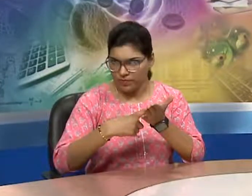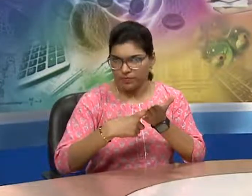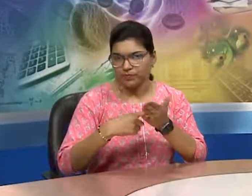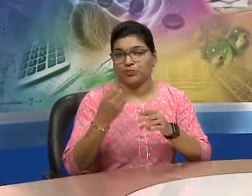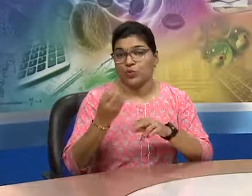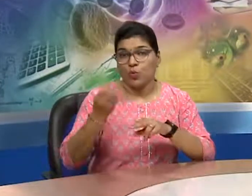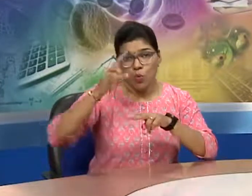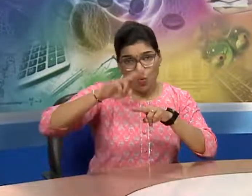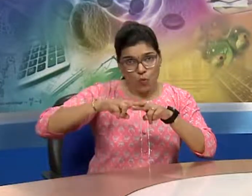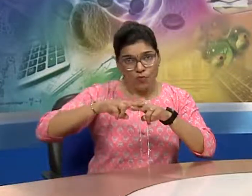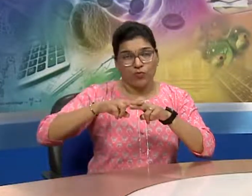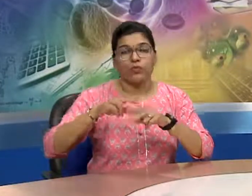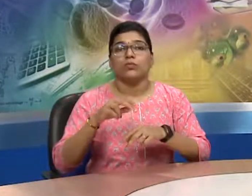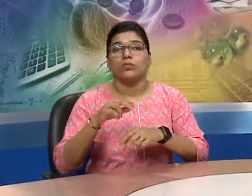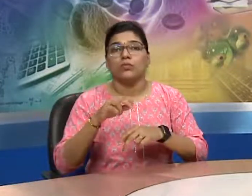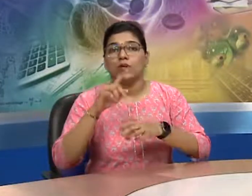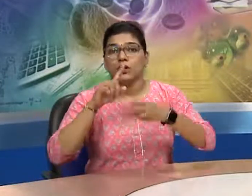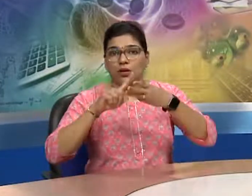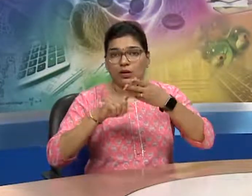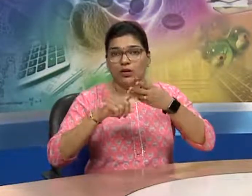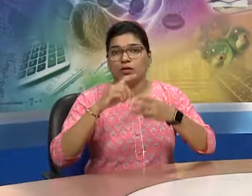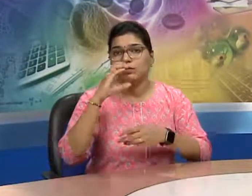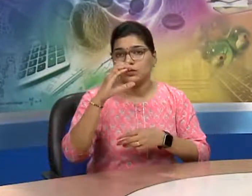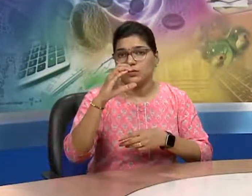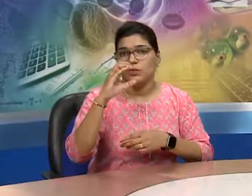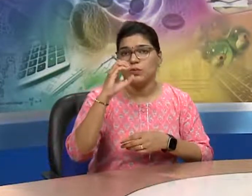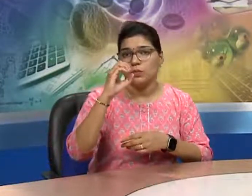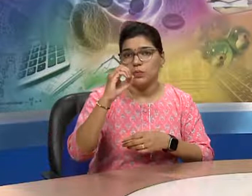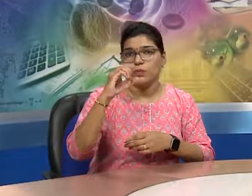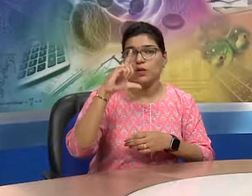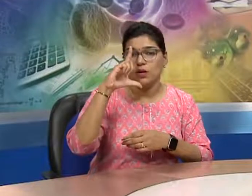Principles means different rules,